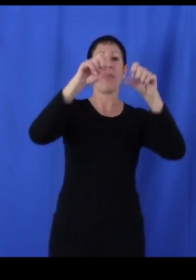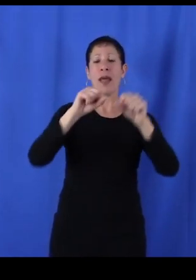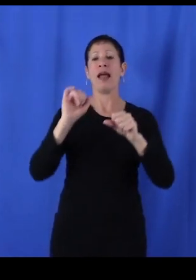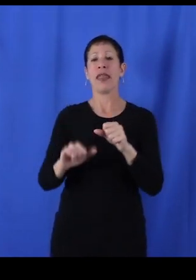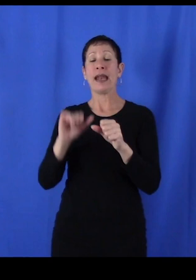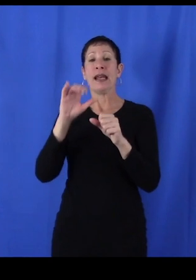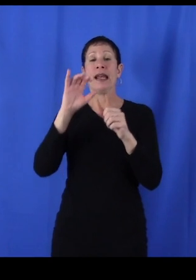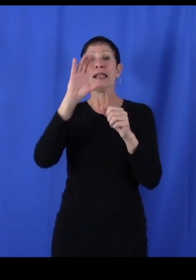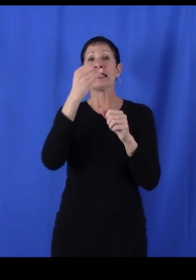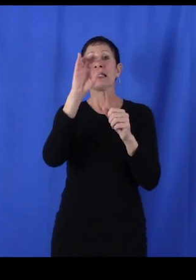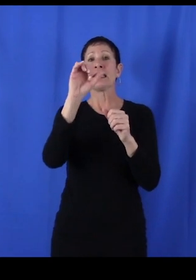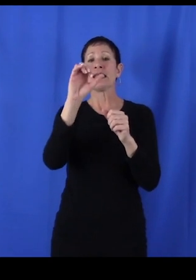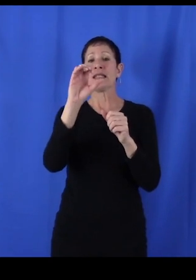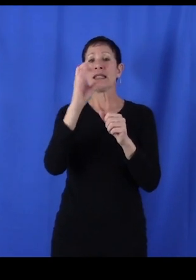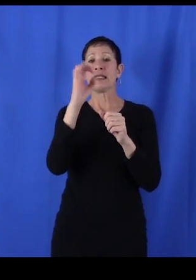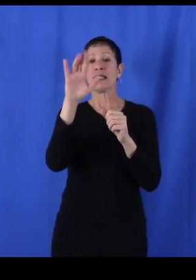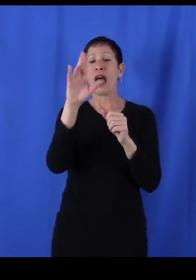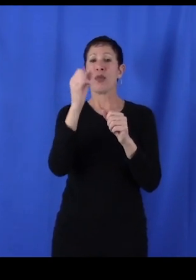consensual hallucination.